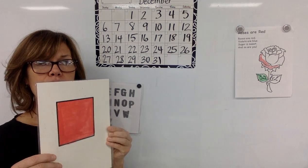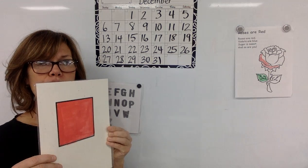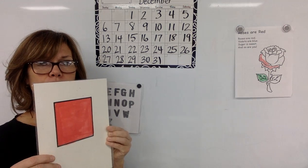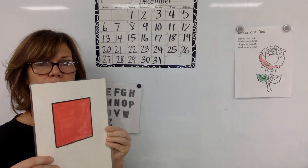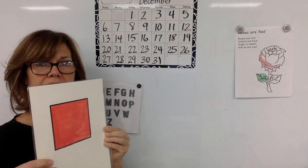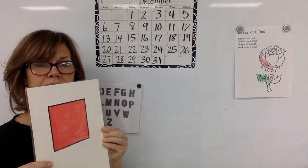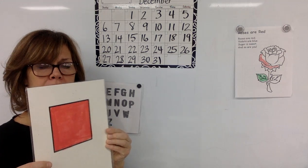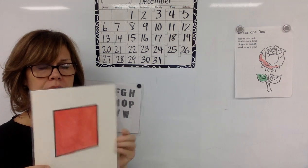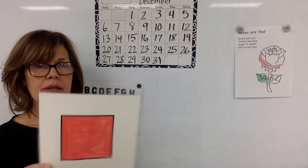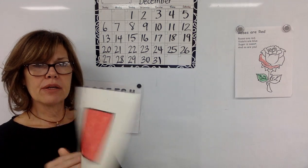Square,